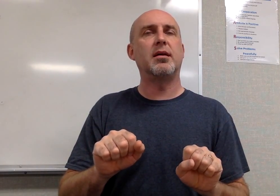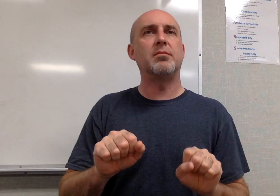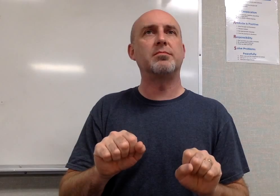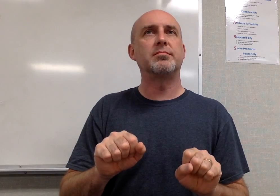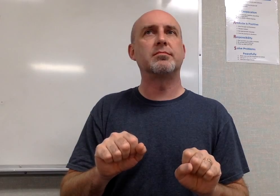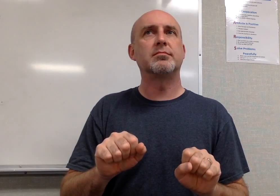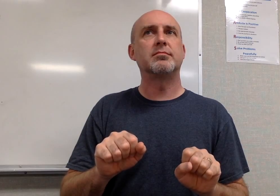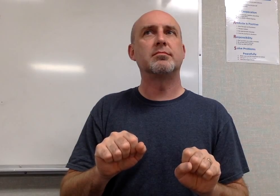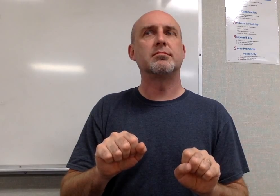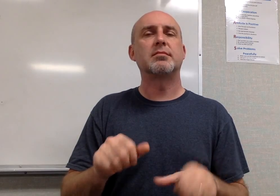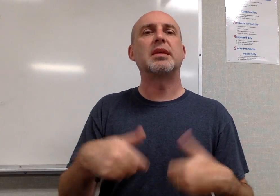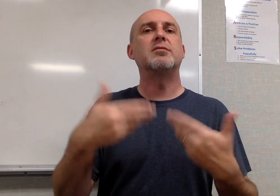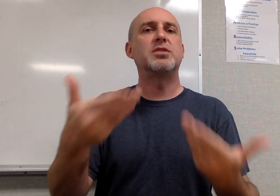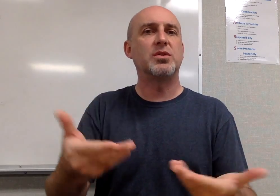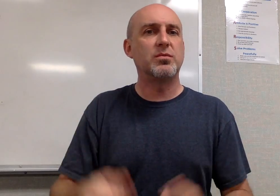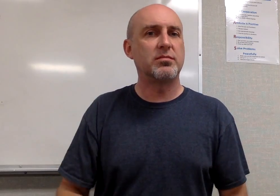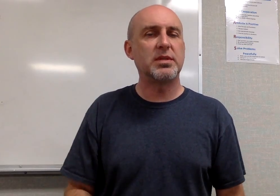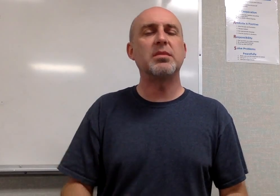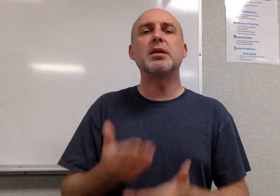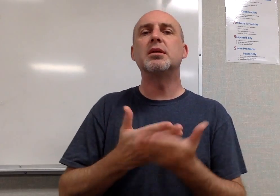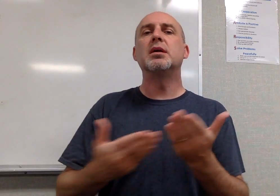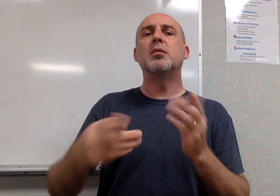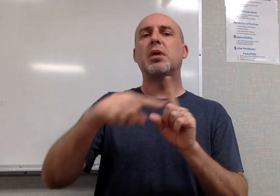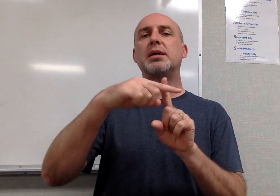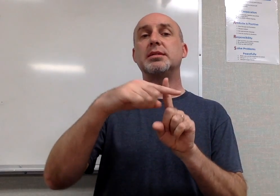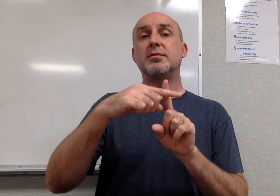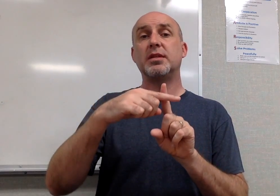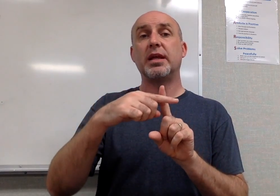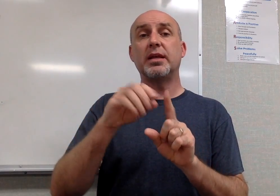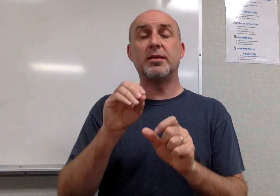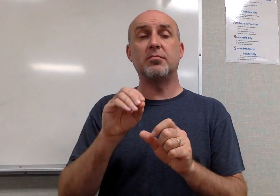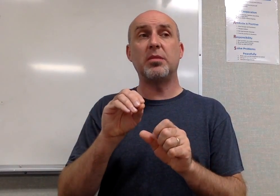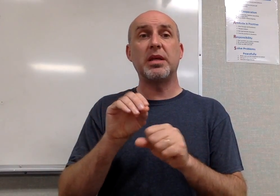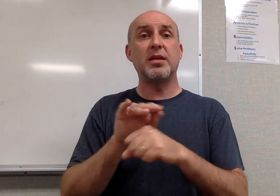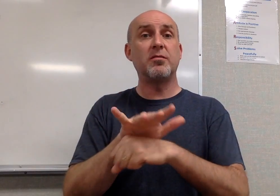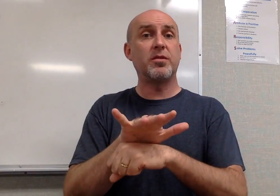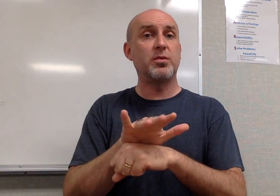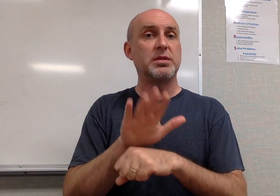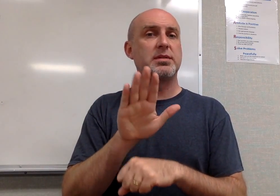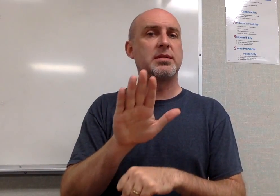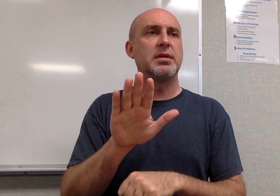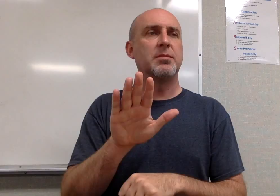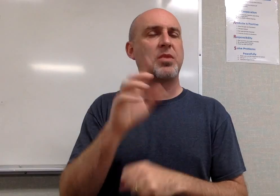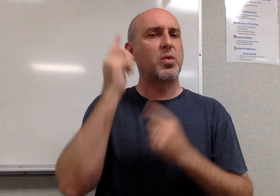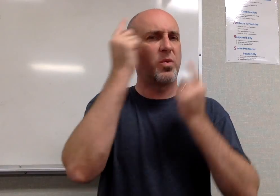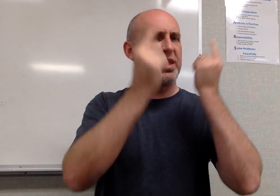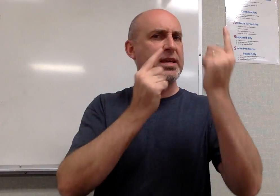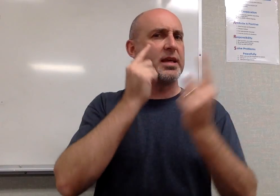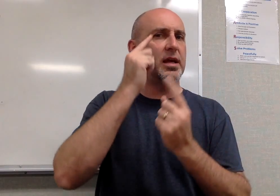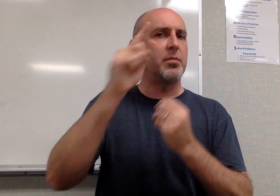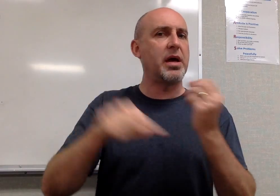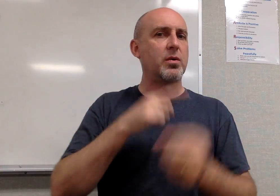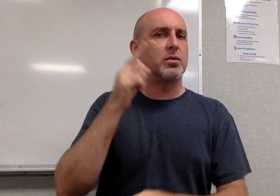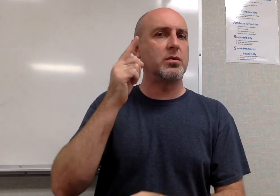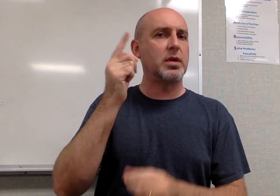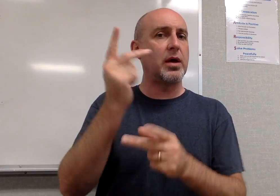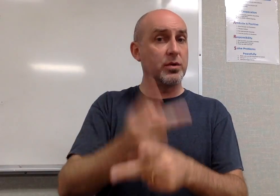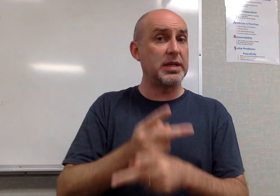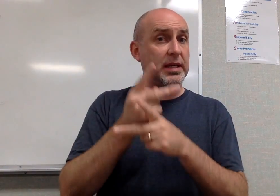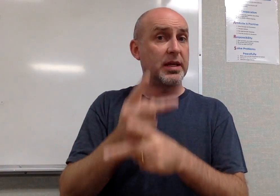can give to you, something positive that I can maybe influence your thinking about how you're taking care